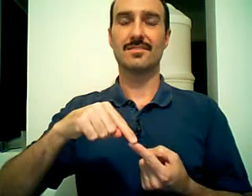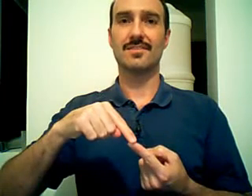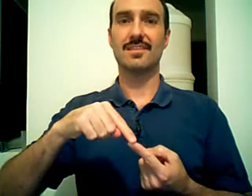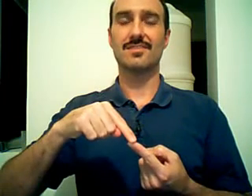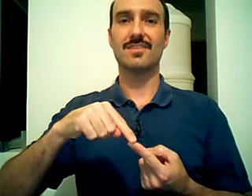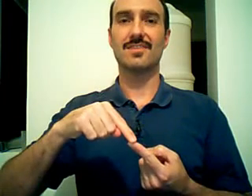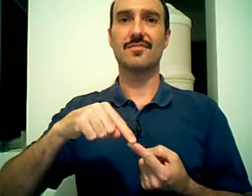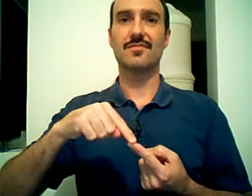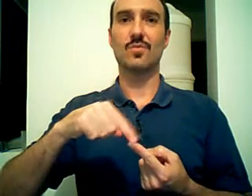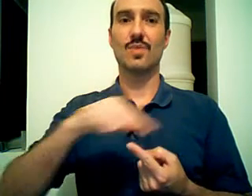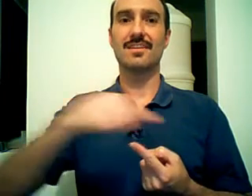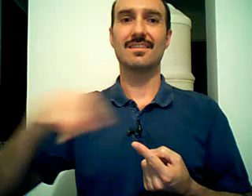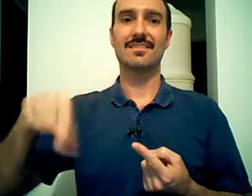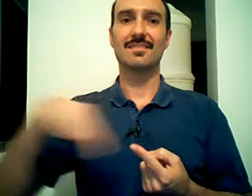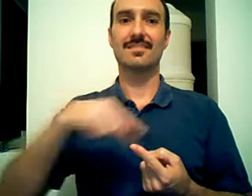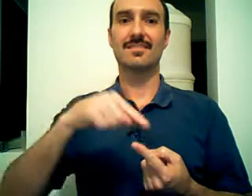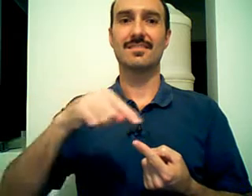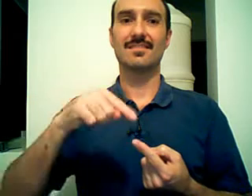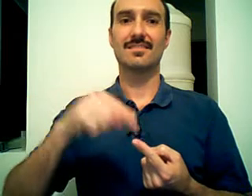That's a sign for when.